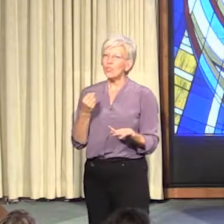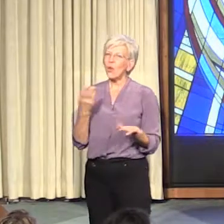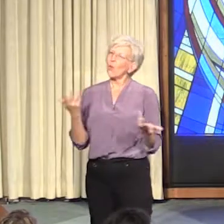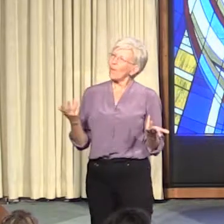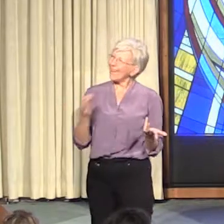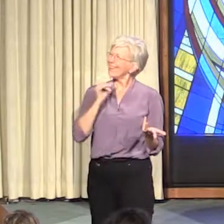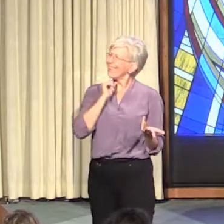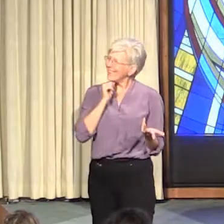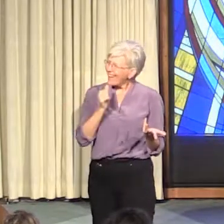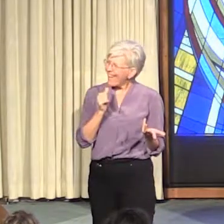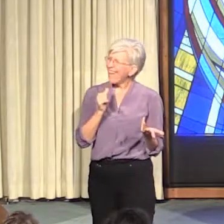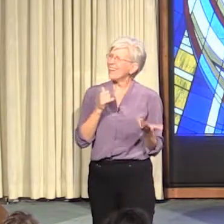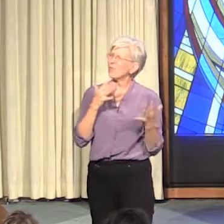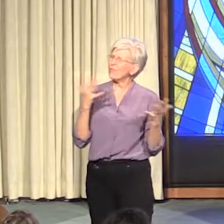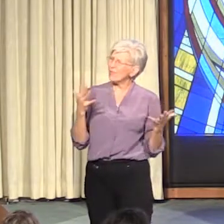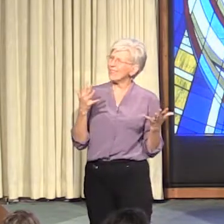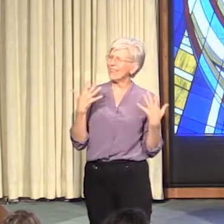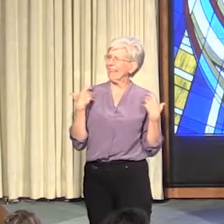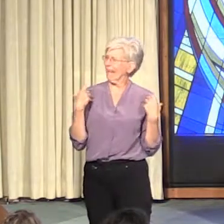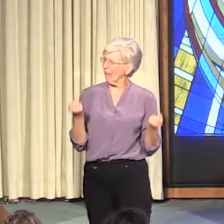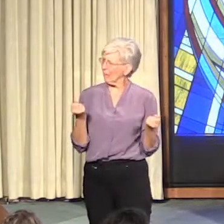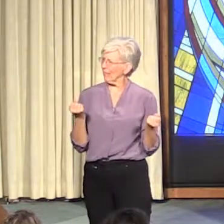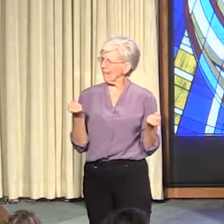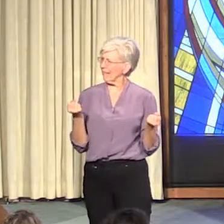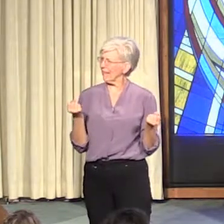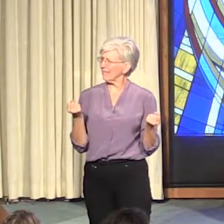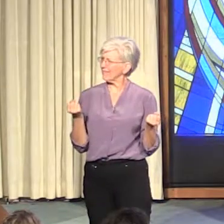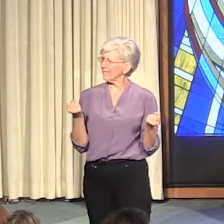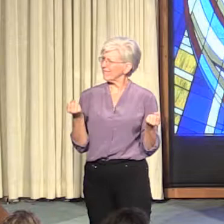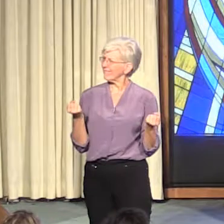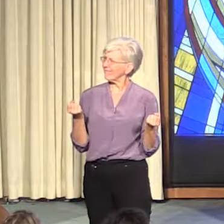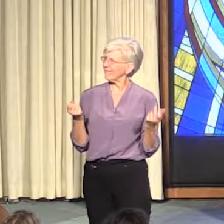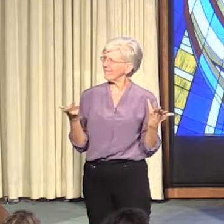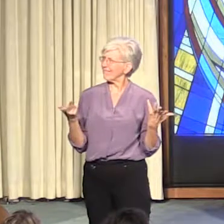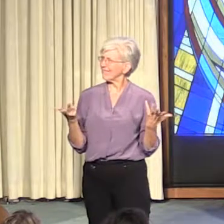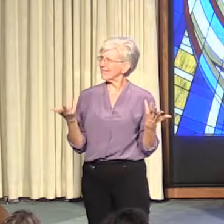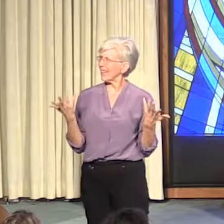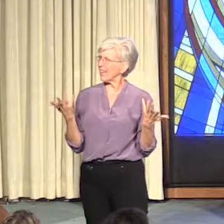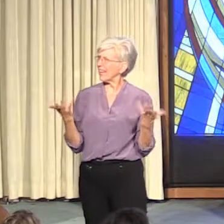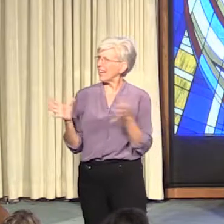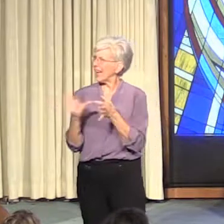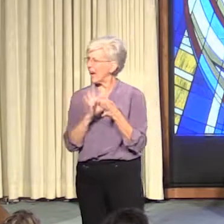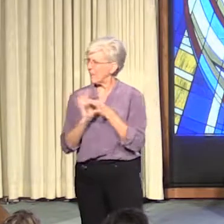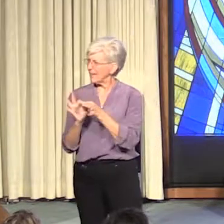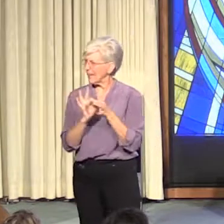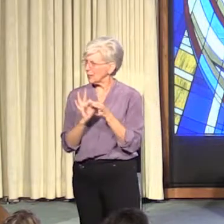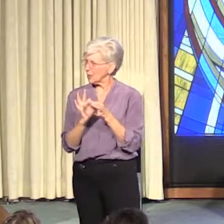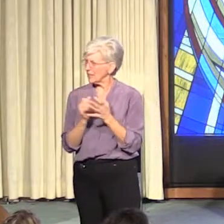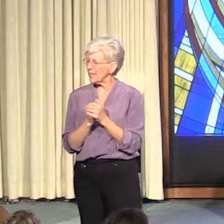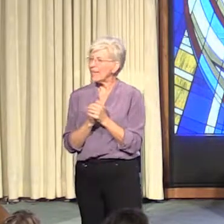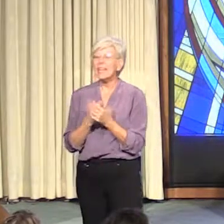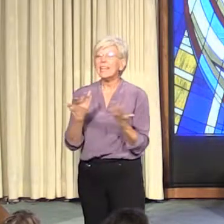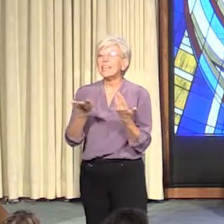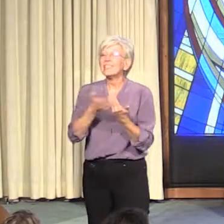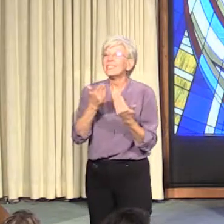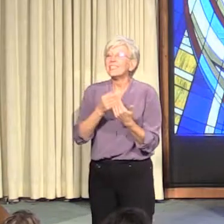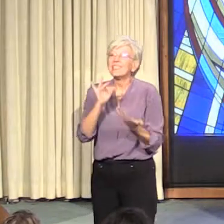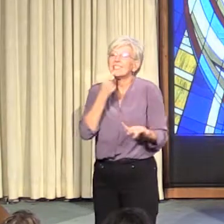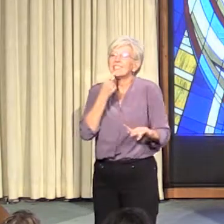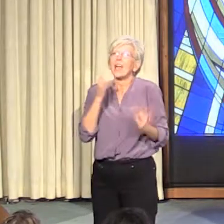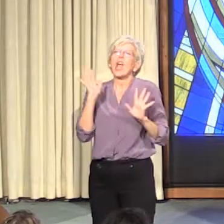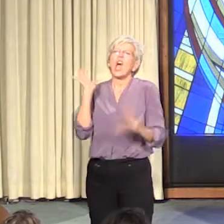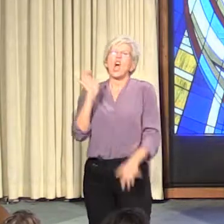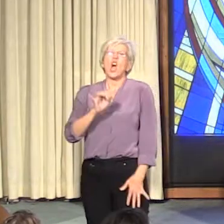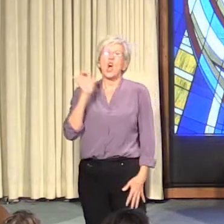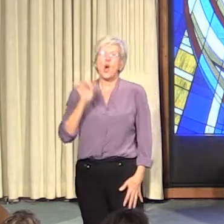really healthy combination. It's very easy to begin to say, oh, this is